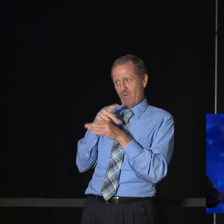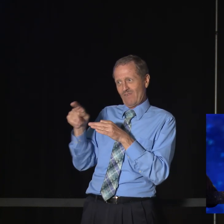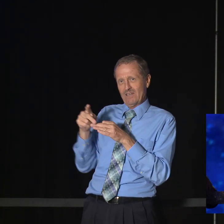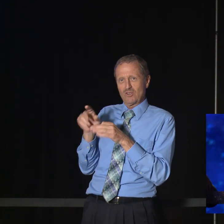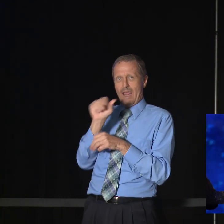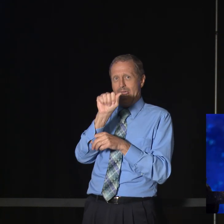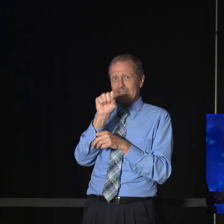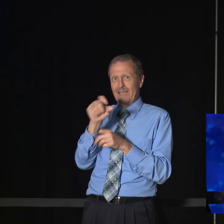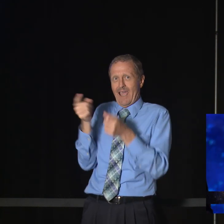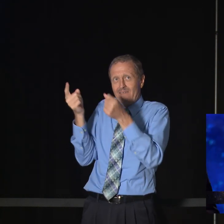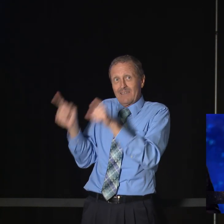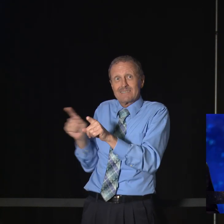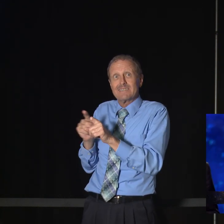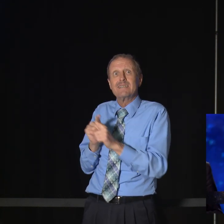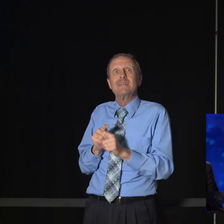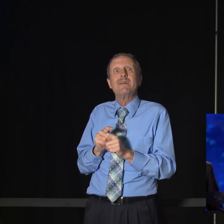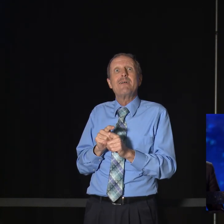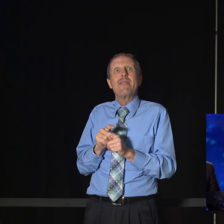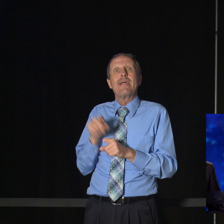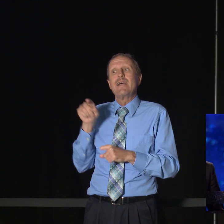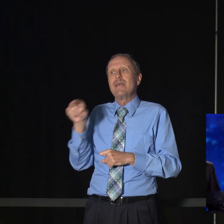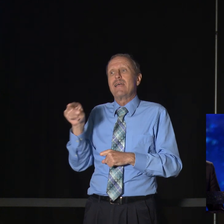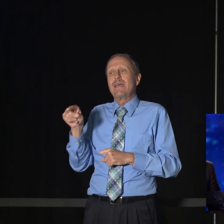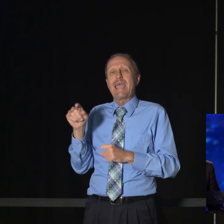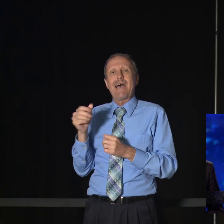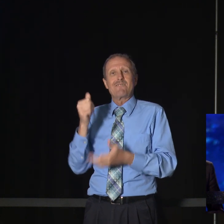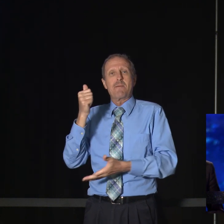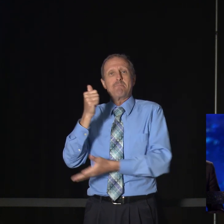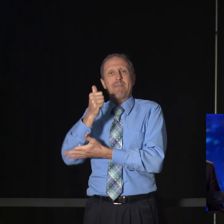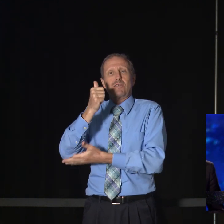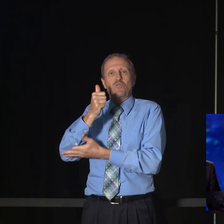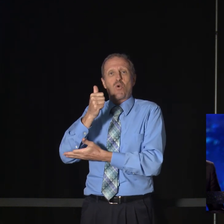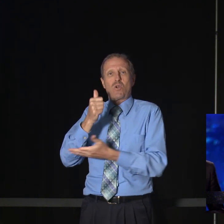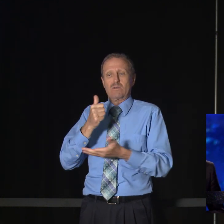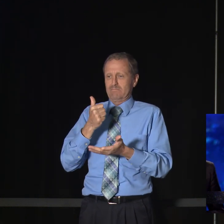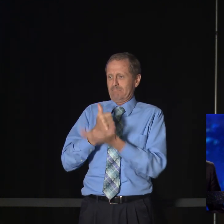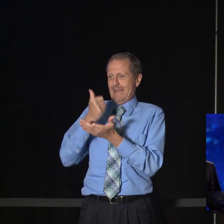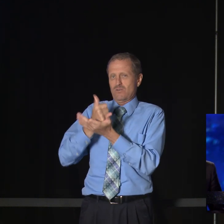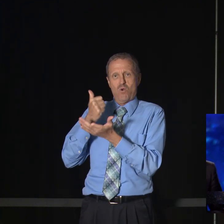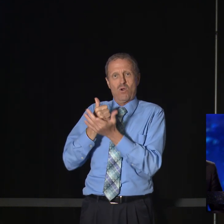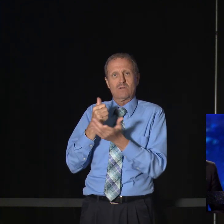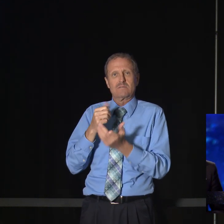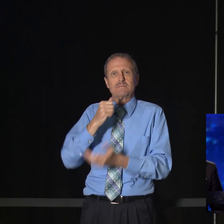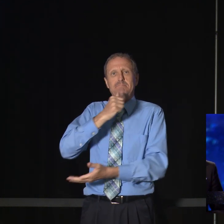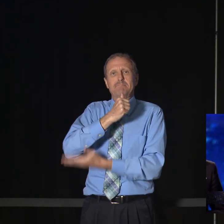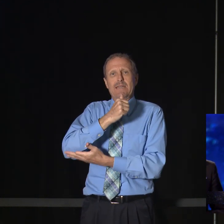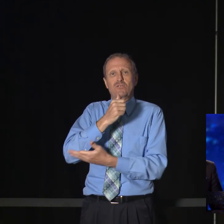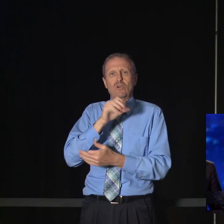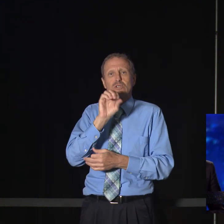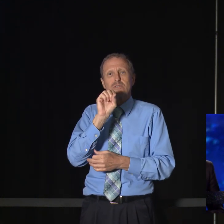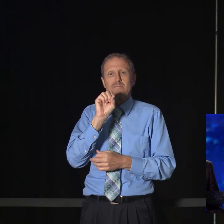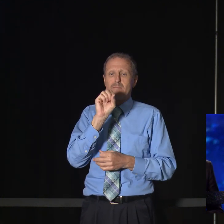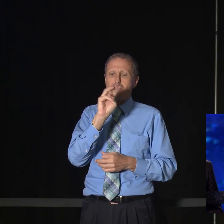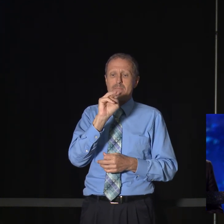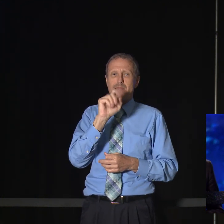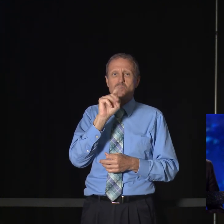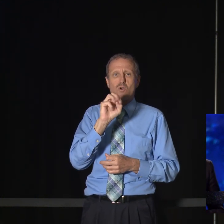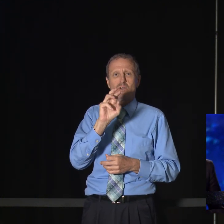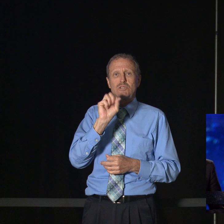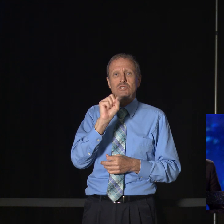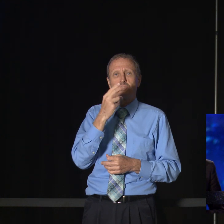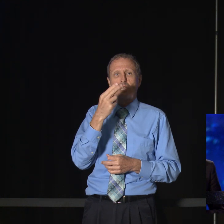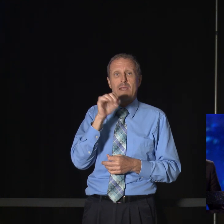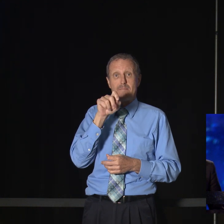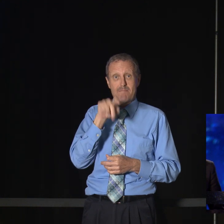event this year is because of mentorship. So I personally own a digital marketing company, and I know that mentorship